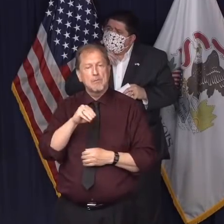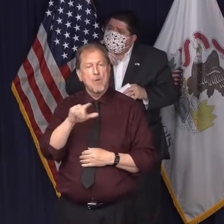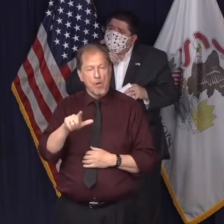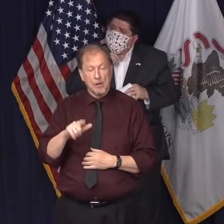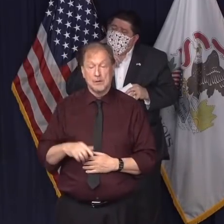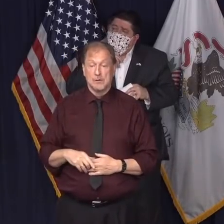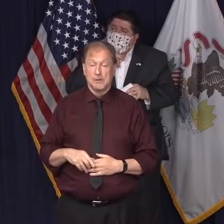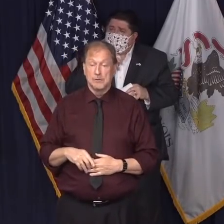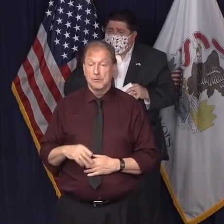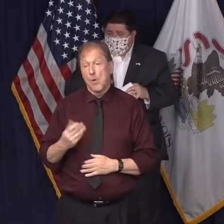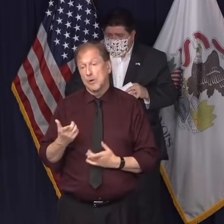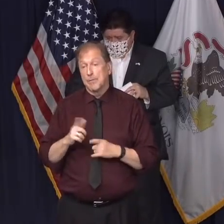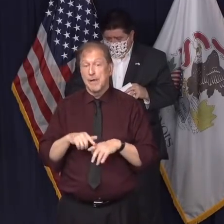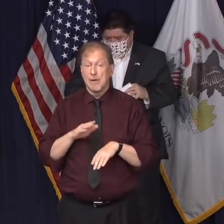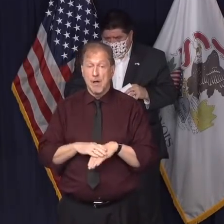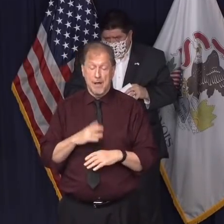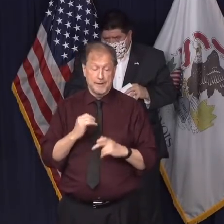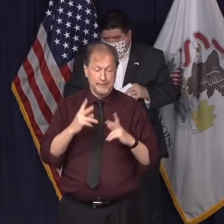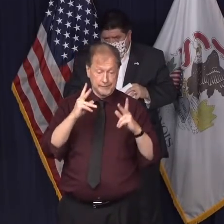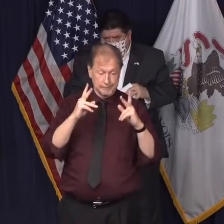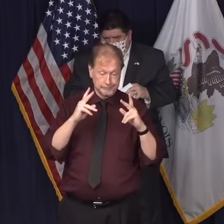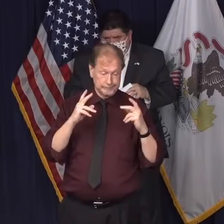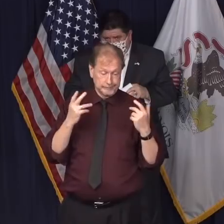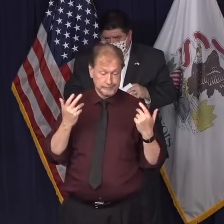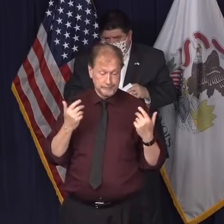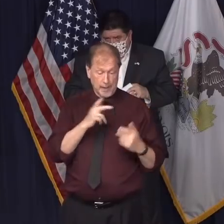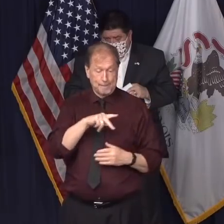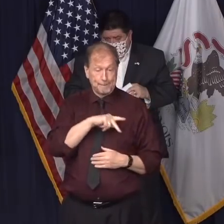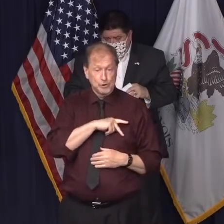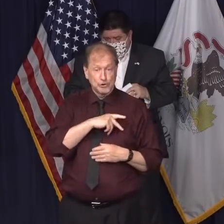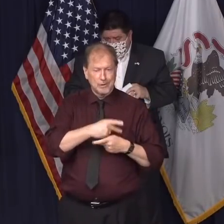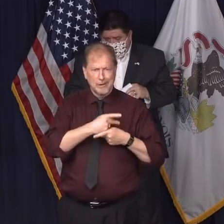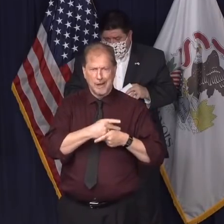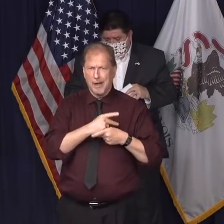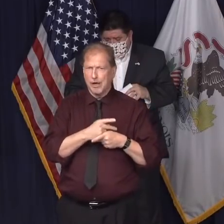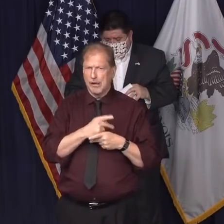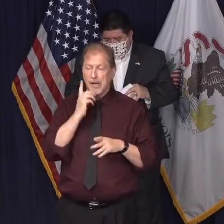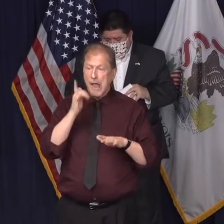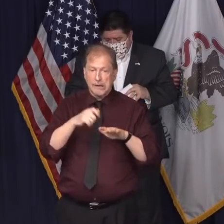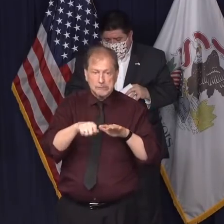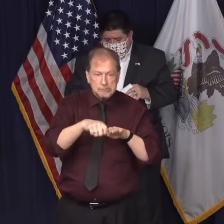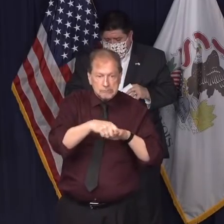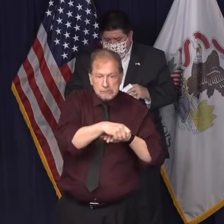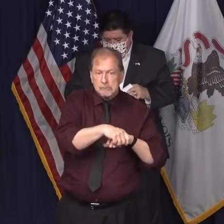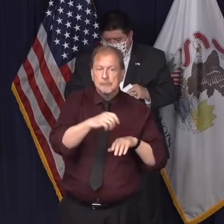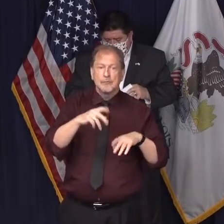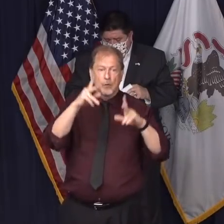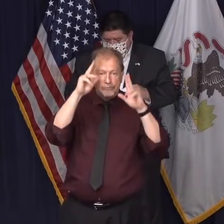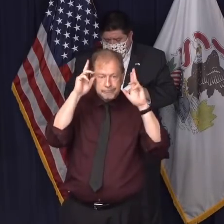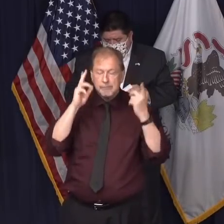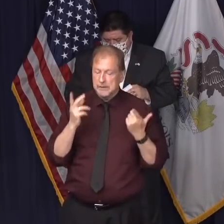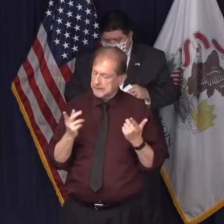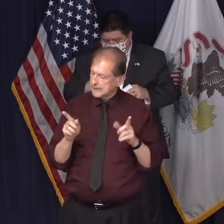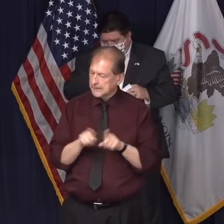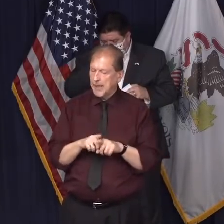it's a personal care facility, the same rules would apply in terms of what services can be done.